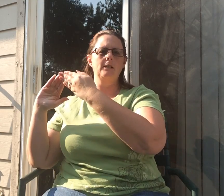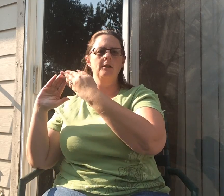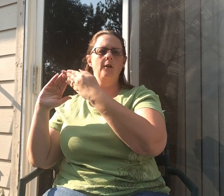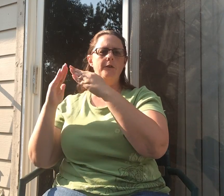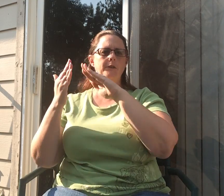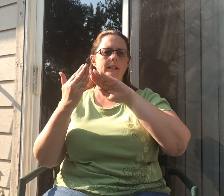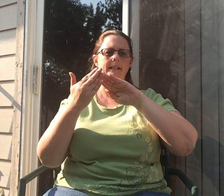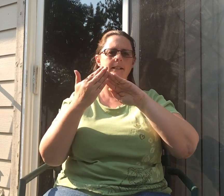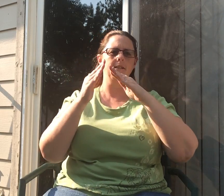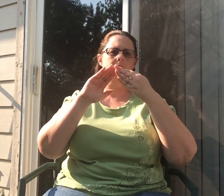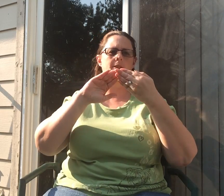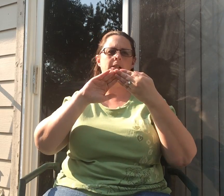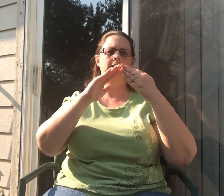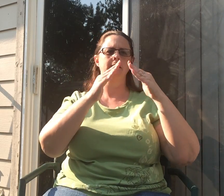going to alternate.